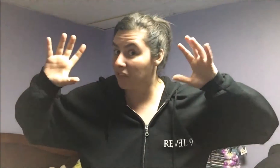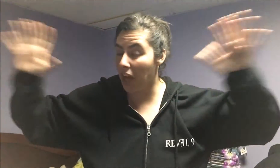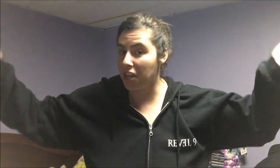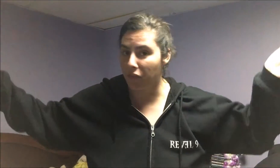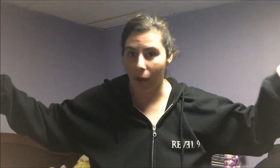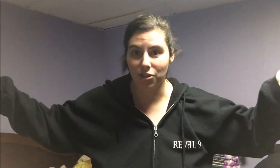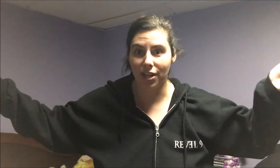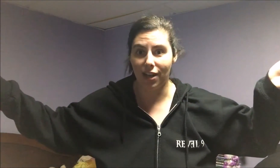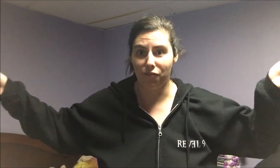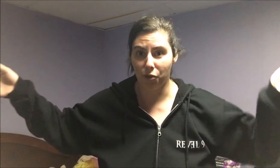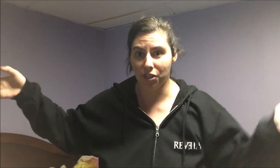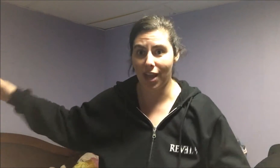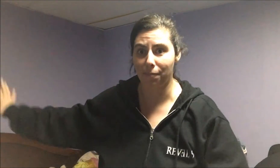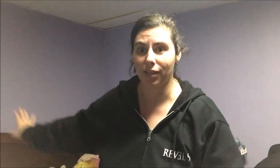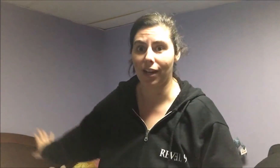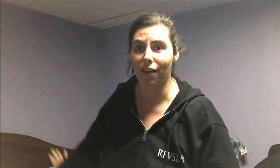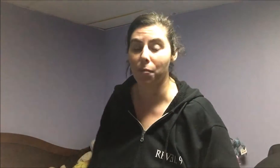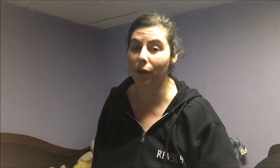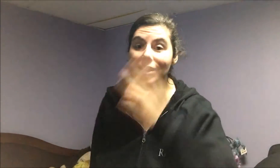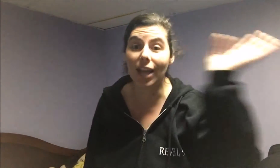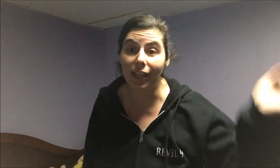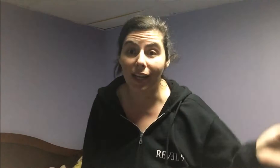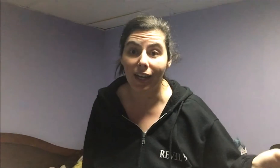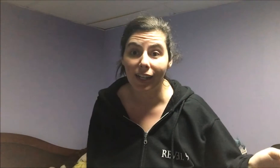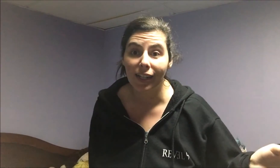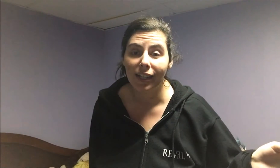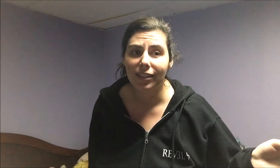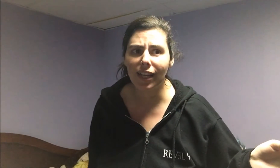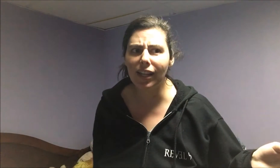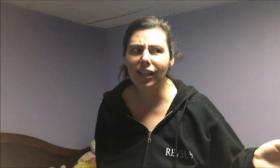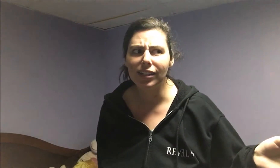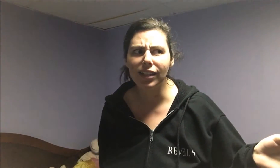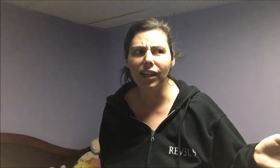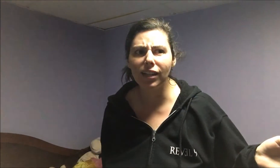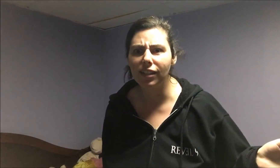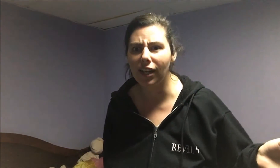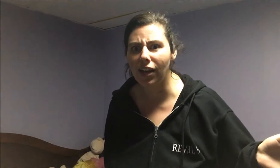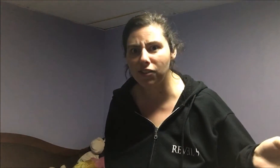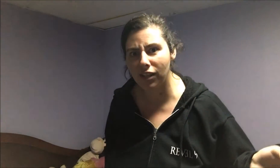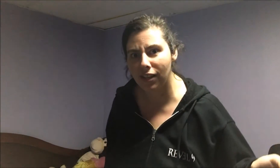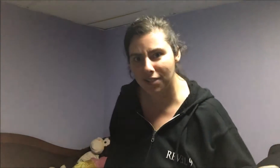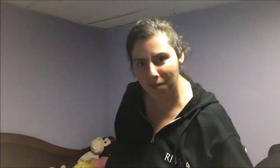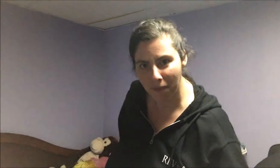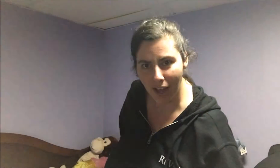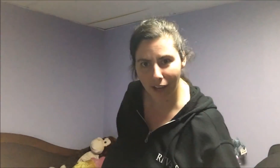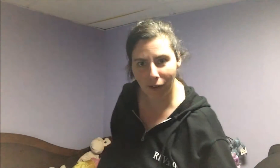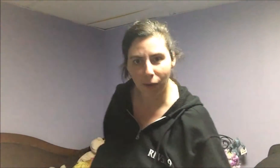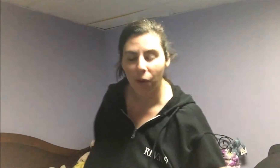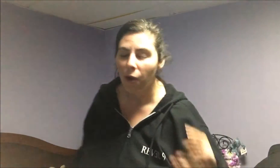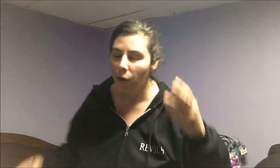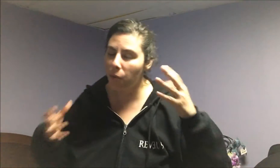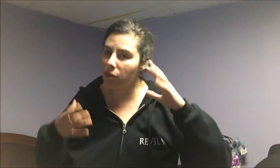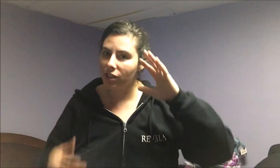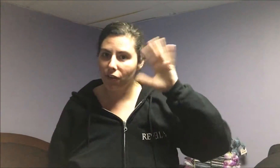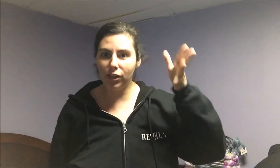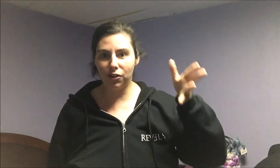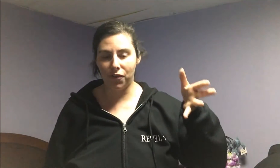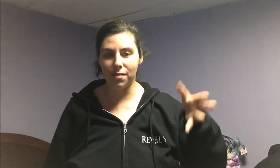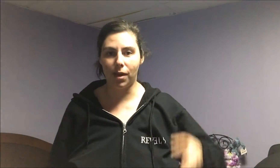thank you for watching and for the snaps that I got from Brittany Sella. Sella? Is that how you say your last name? I don't know. Who was a really good friend of